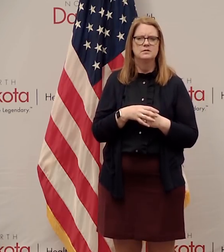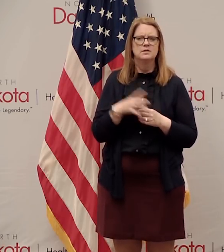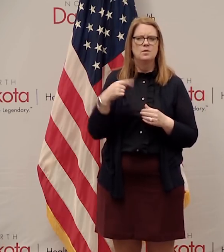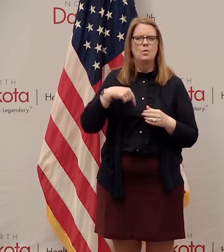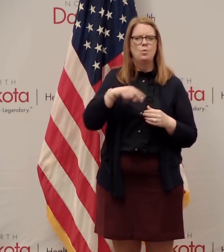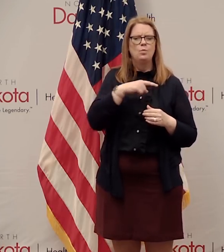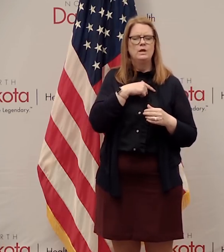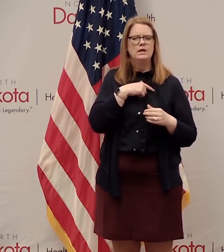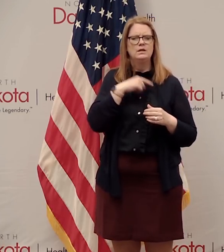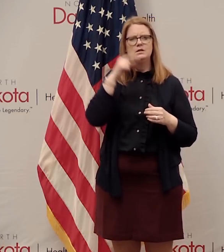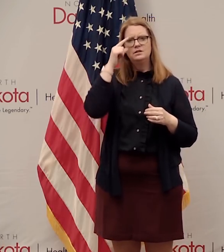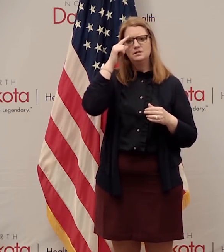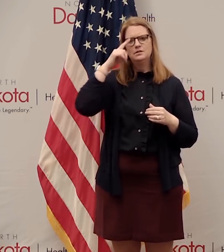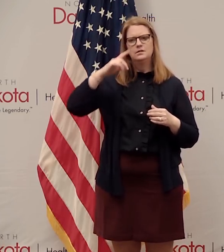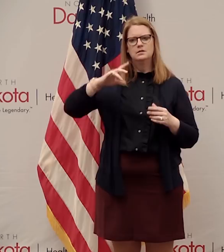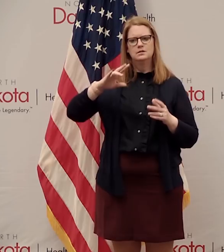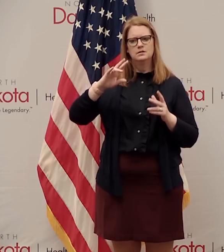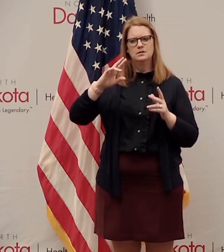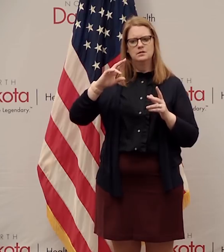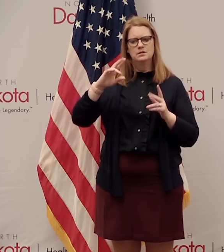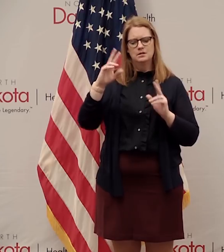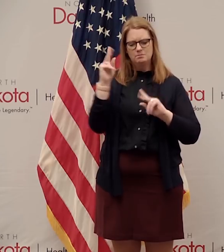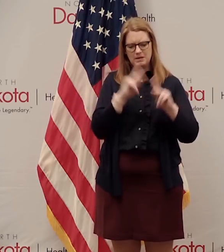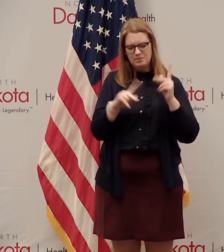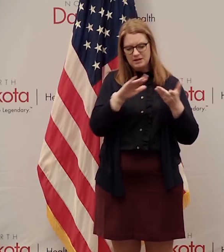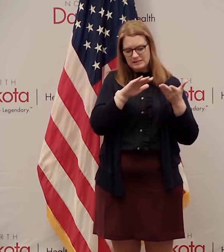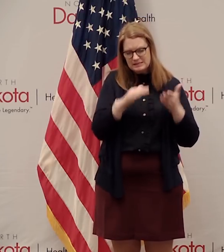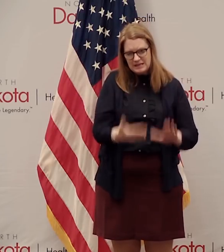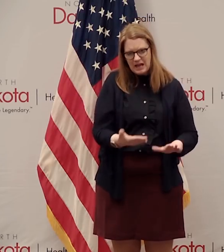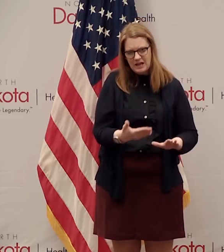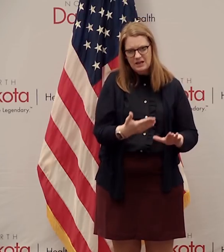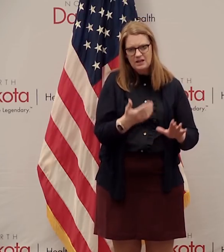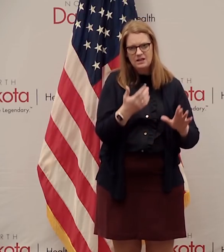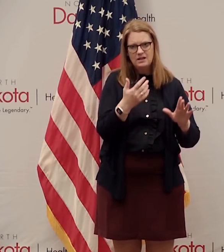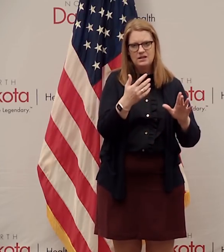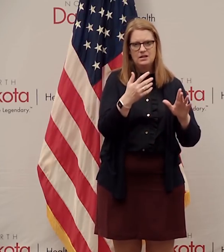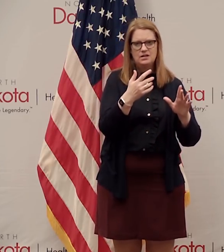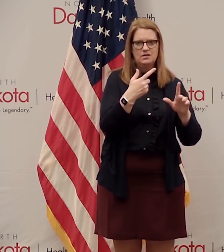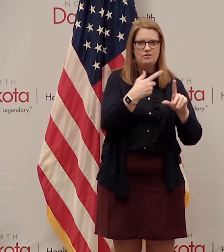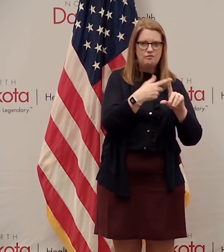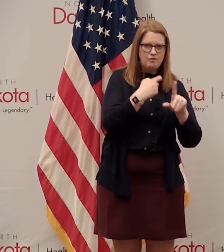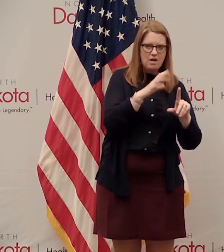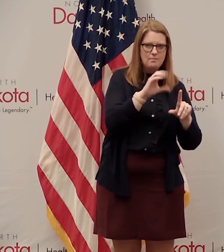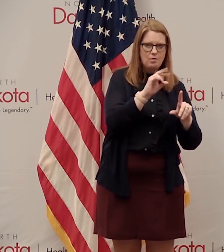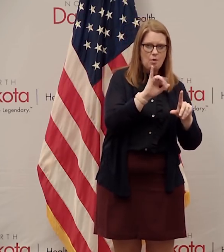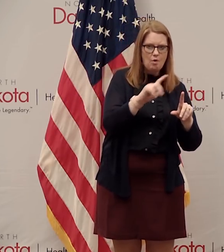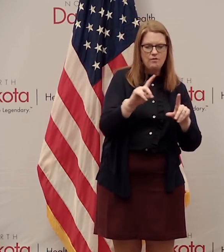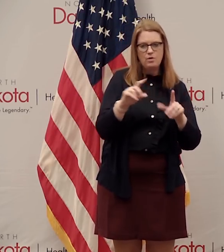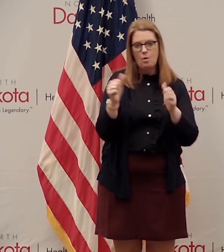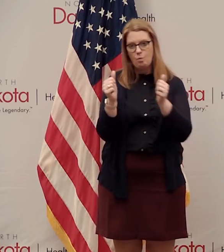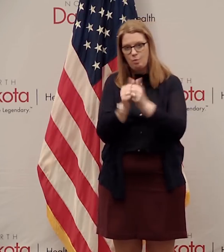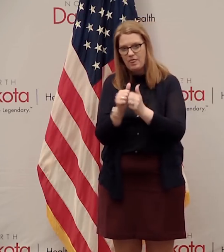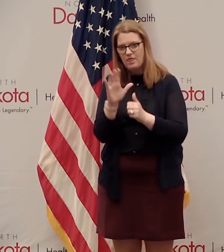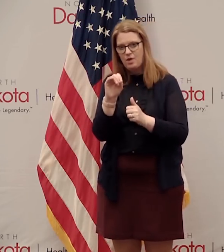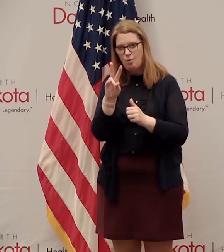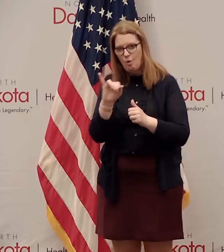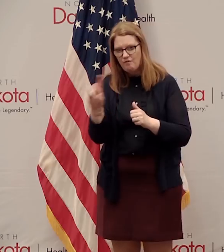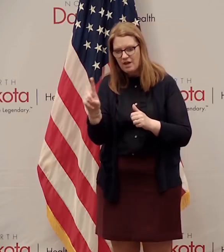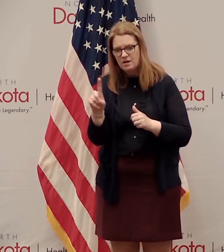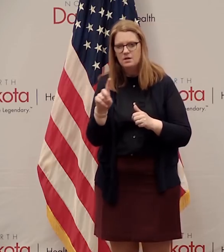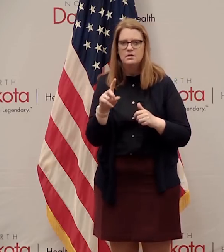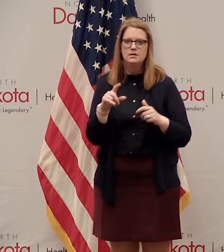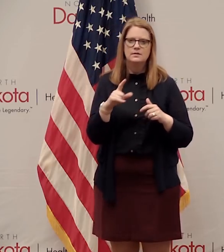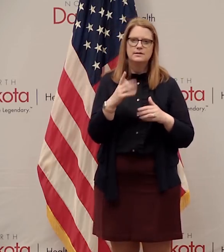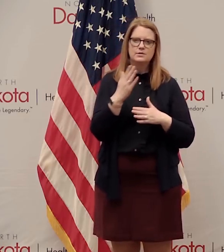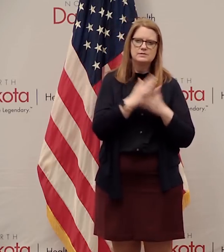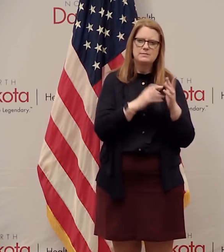think about people who are dying from COVID versus people that are dying with COVID, because if you've got we've